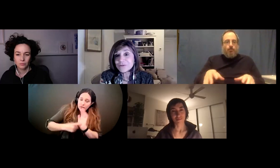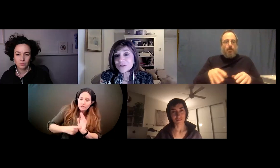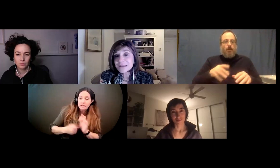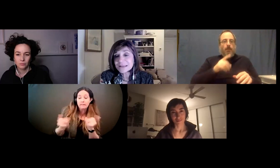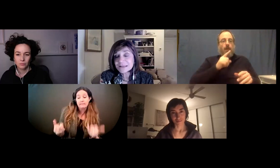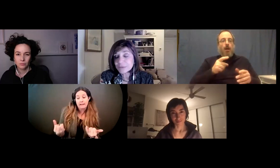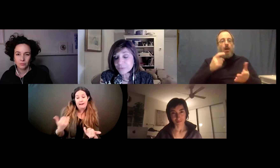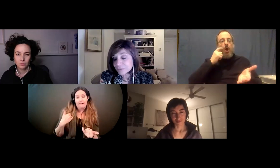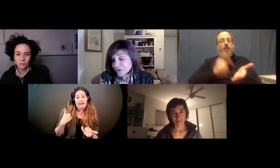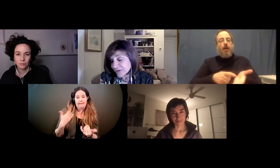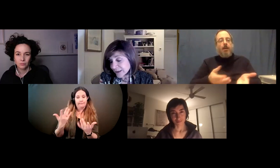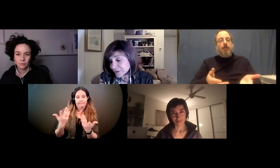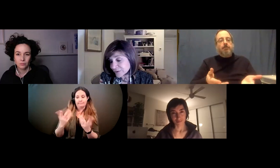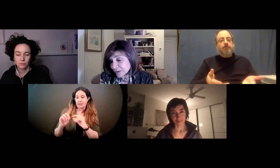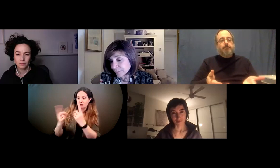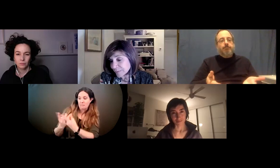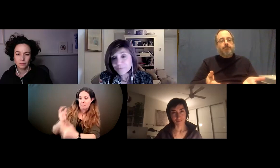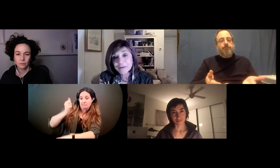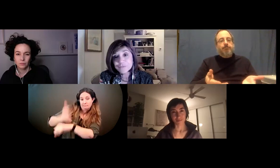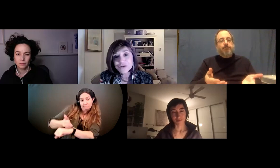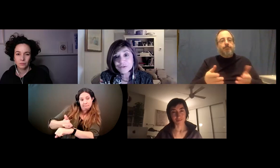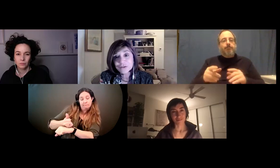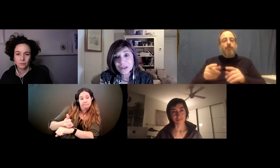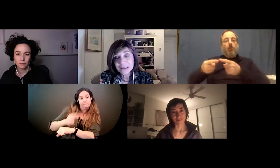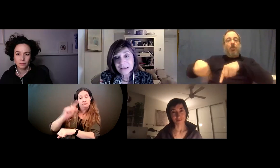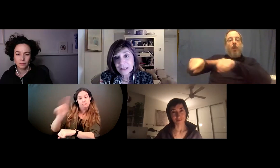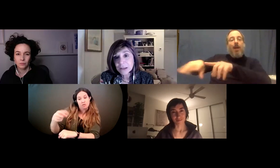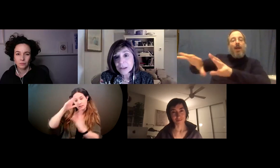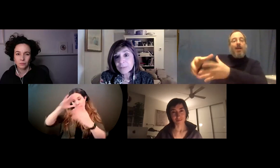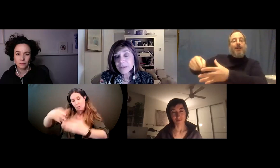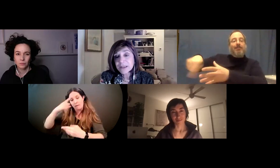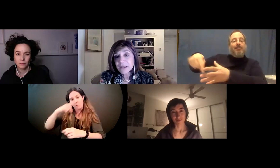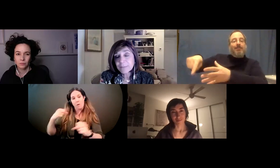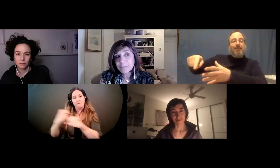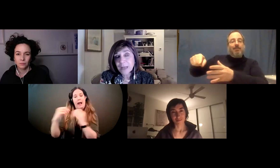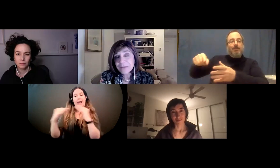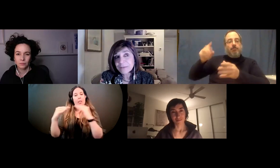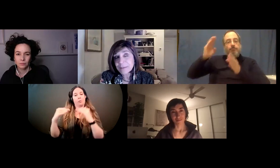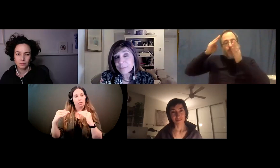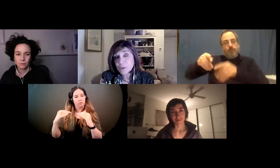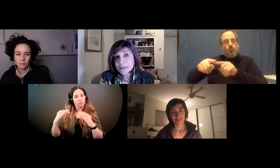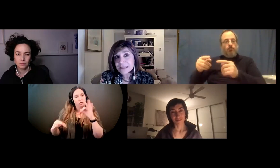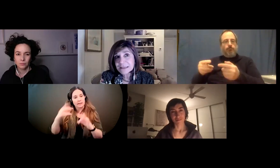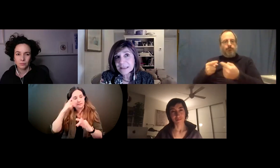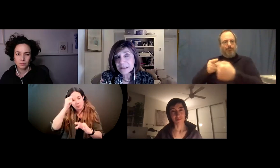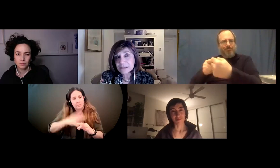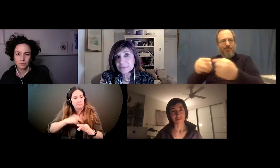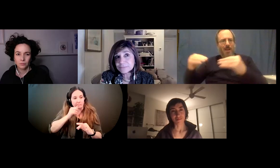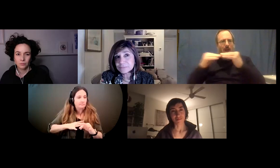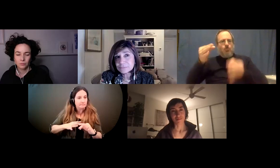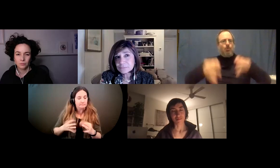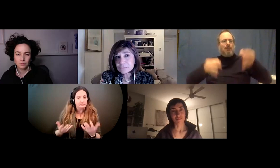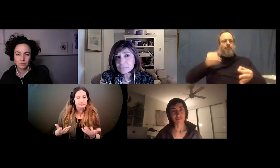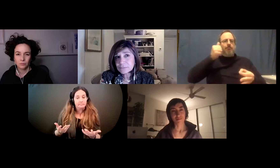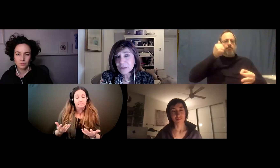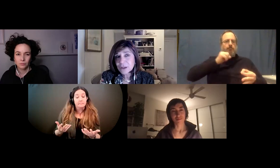offices that are just as, they're just there to help people fight for gender injustice. But I think my point is that